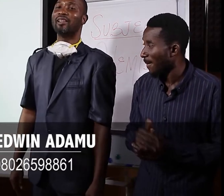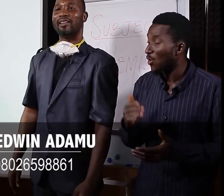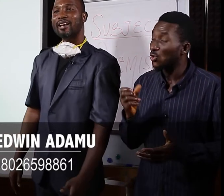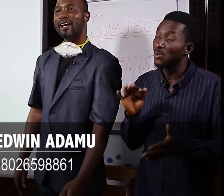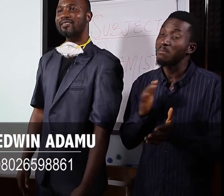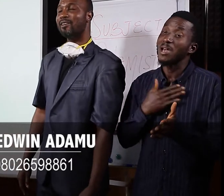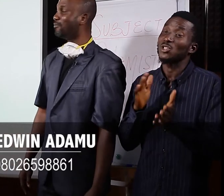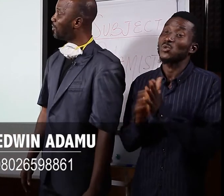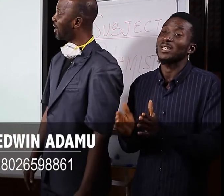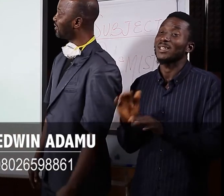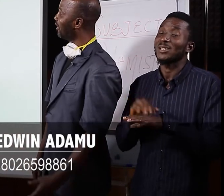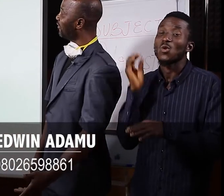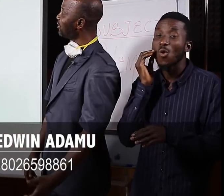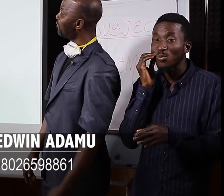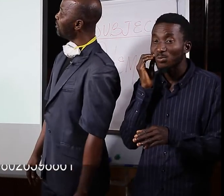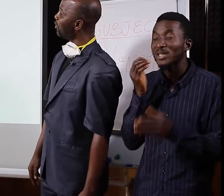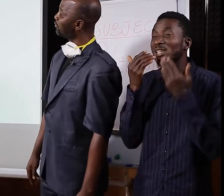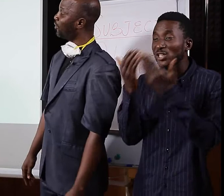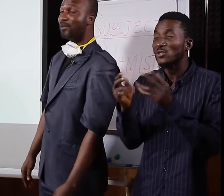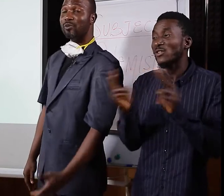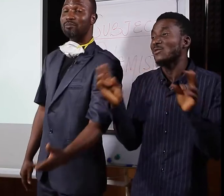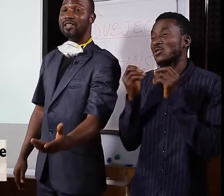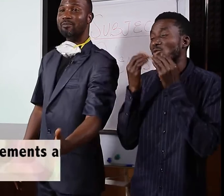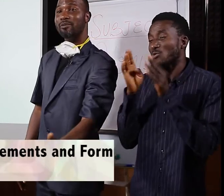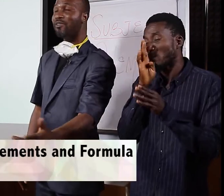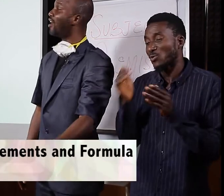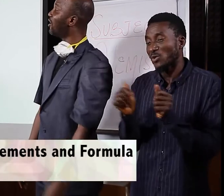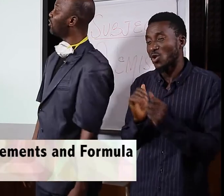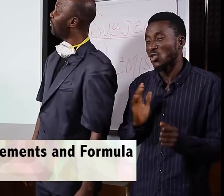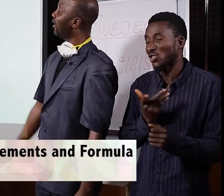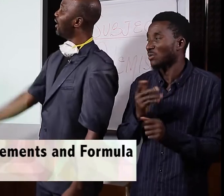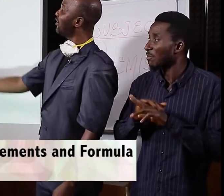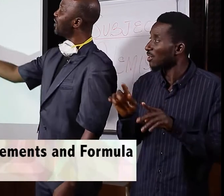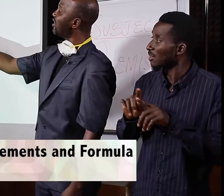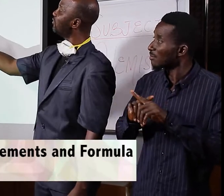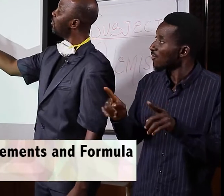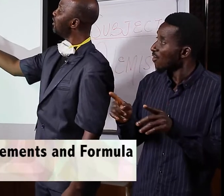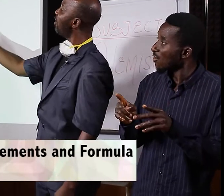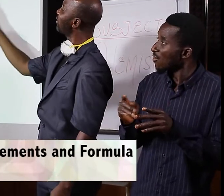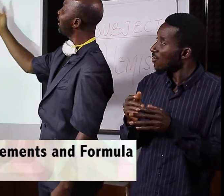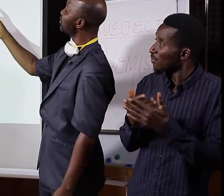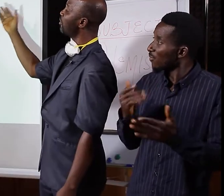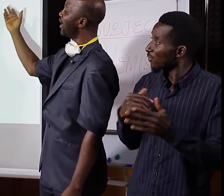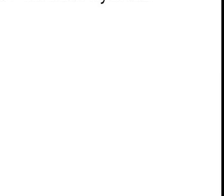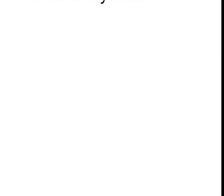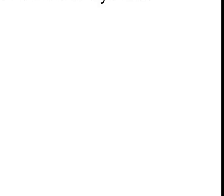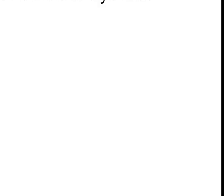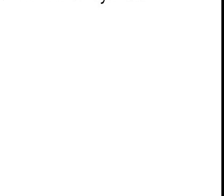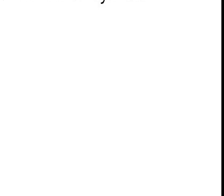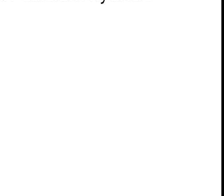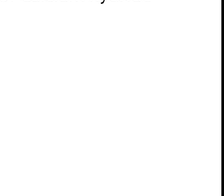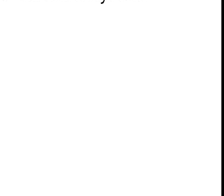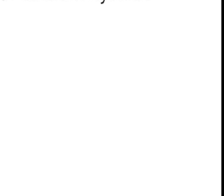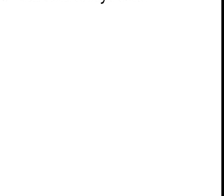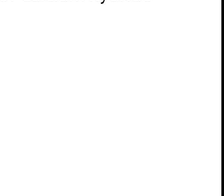home, learners, and viewers. Thank you very much for being with me. But before I round up, I will write the formula of calcium hydride.